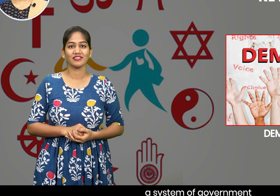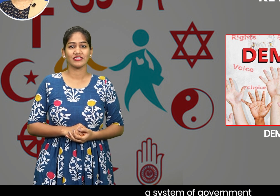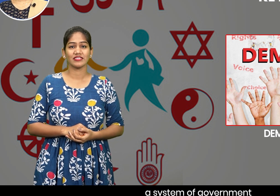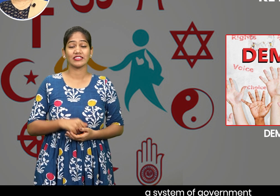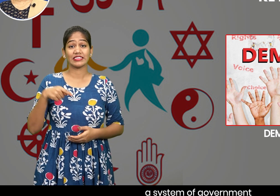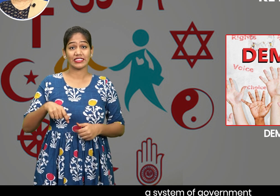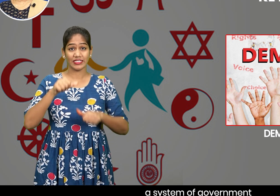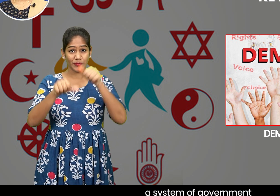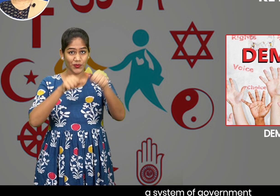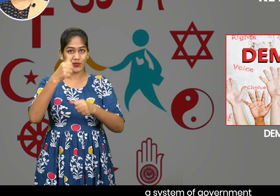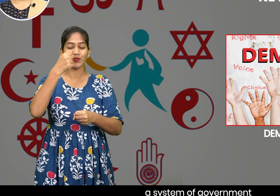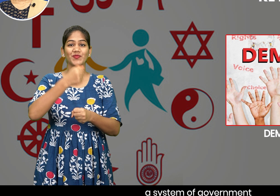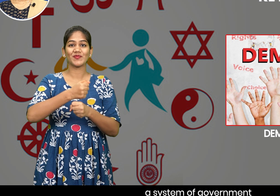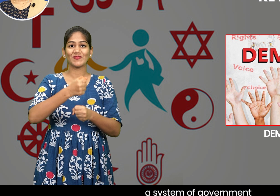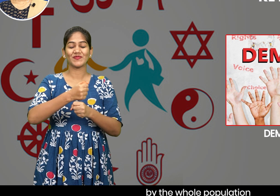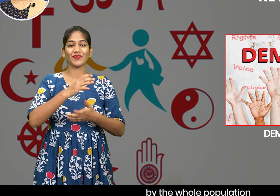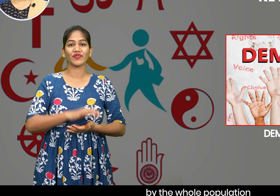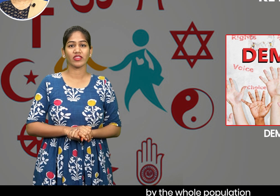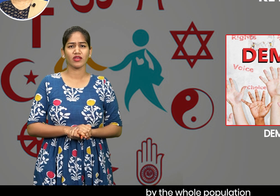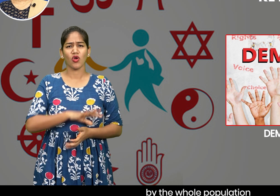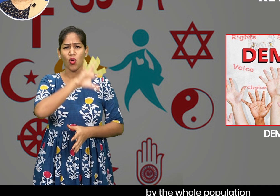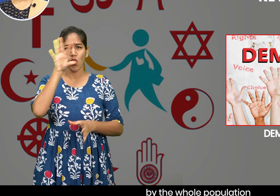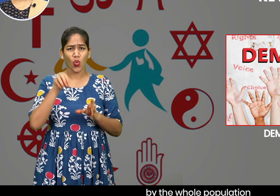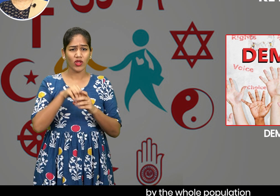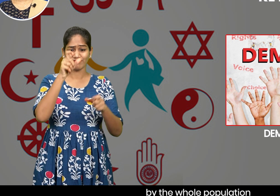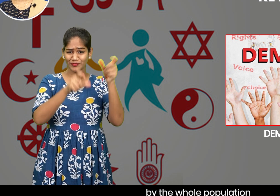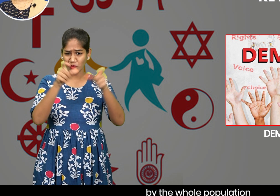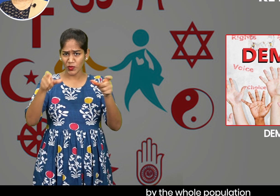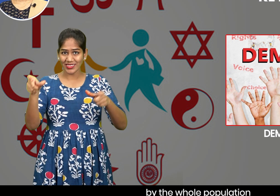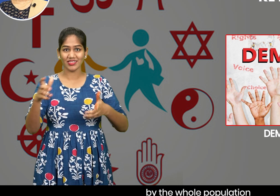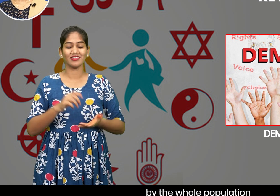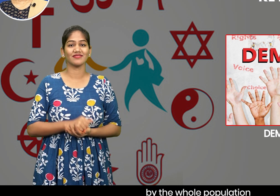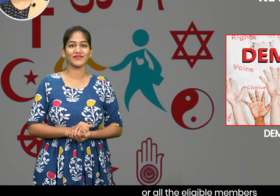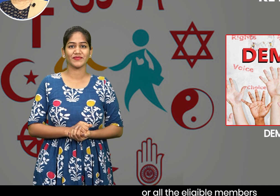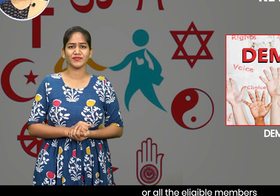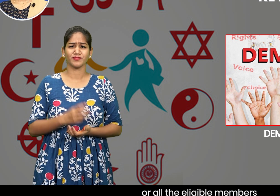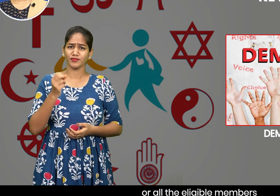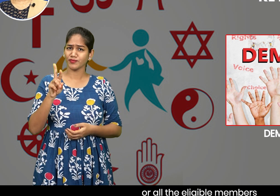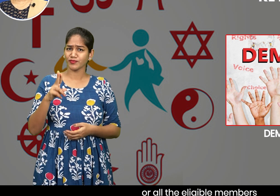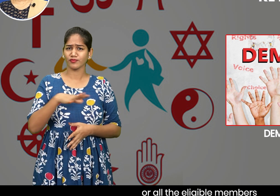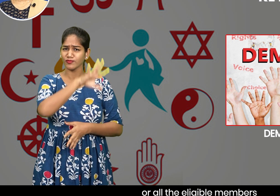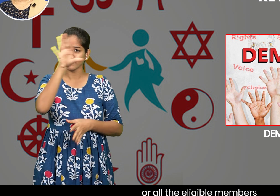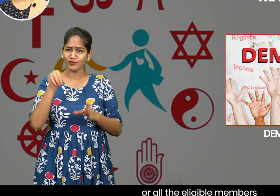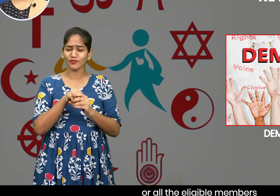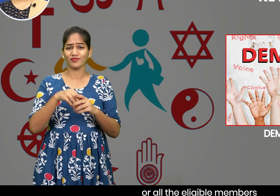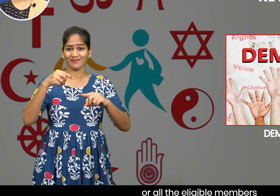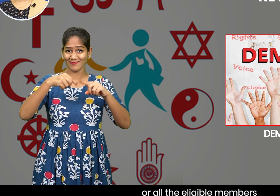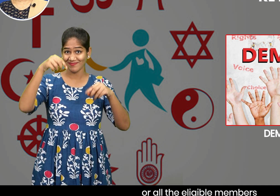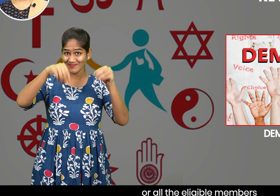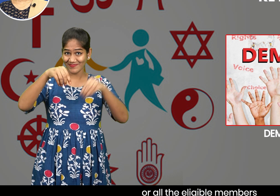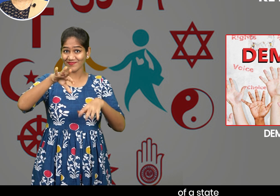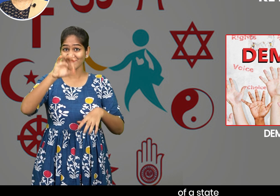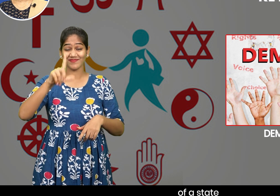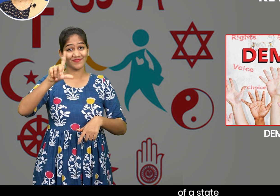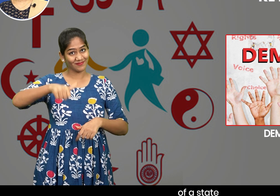a system of government by the whole population or all the eligible